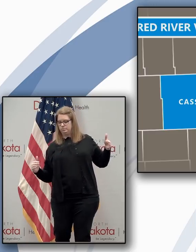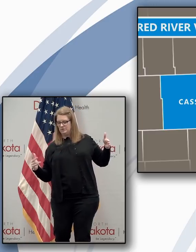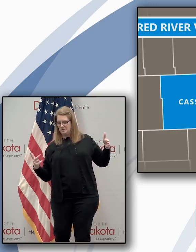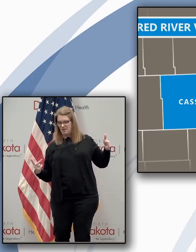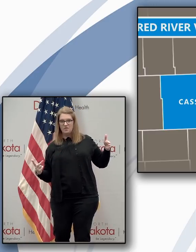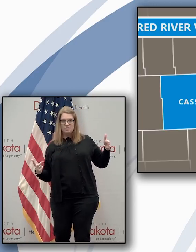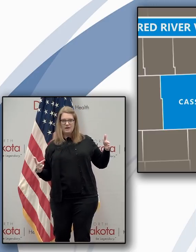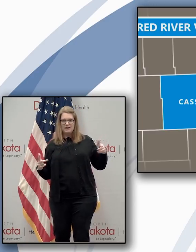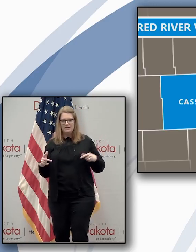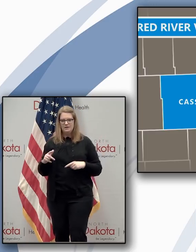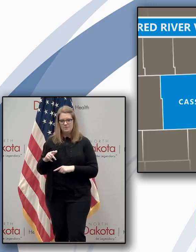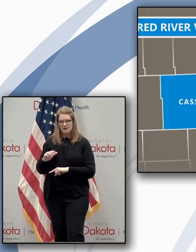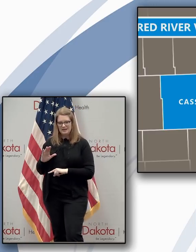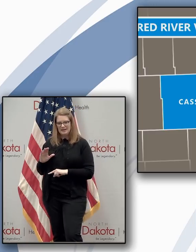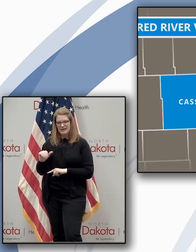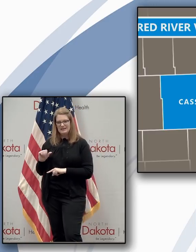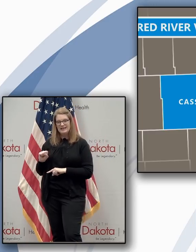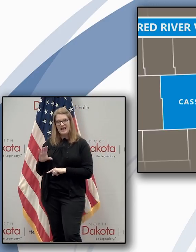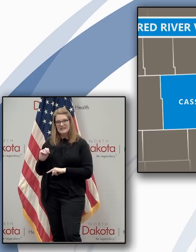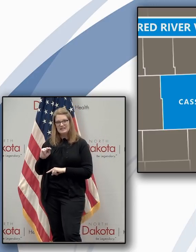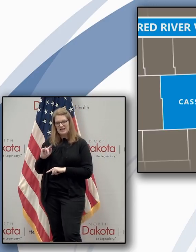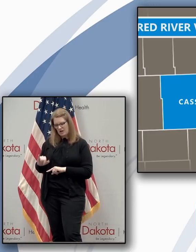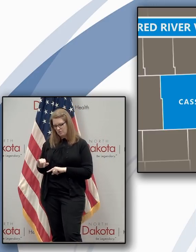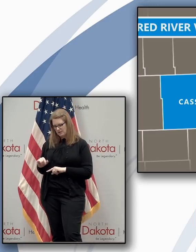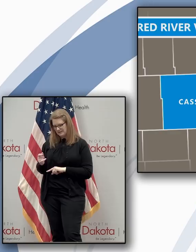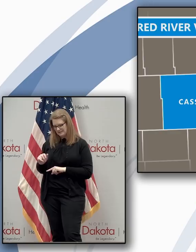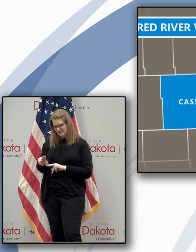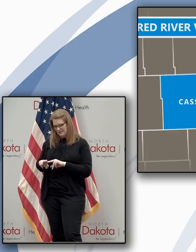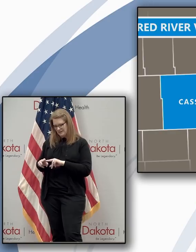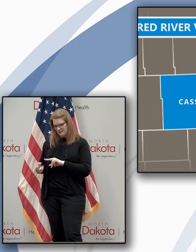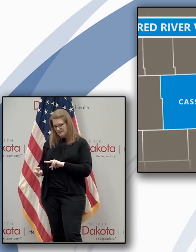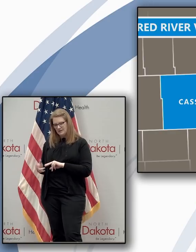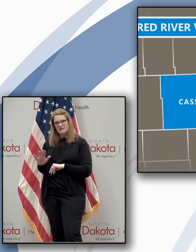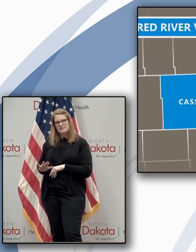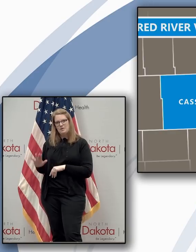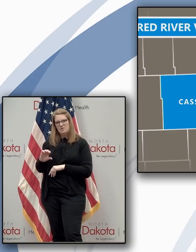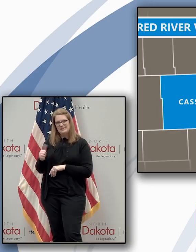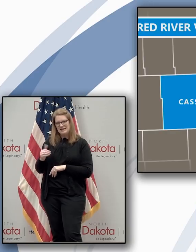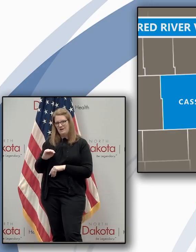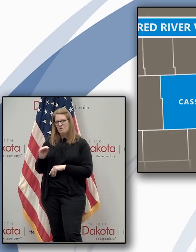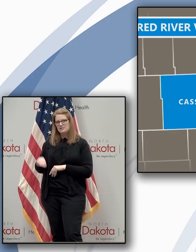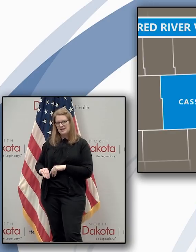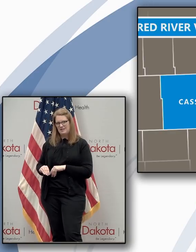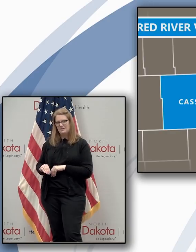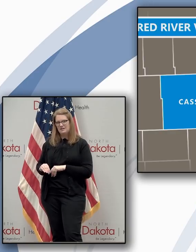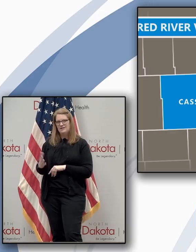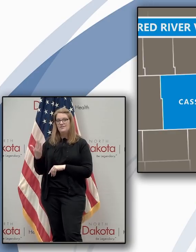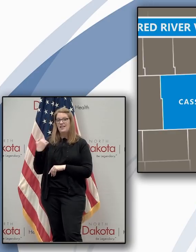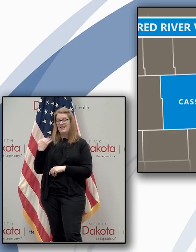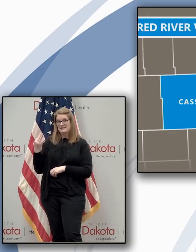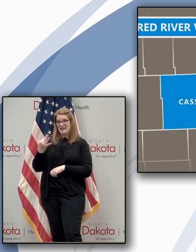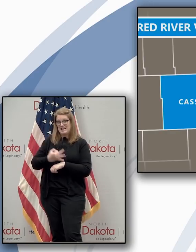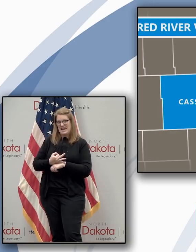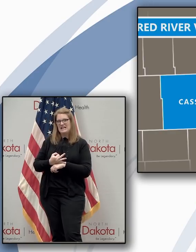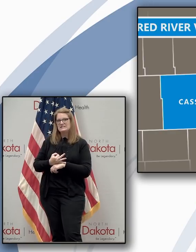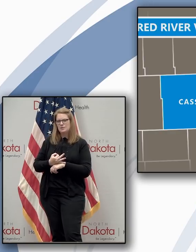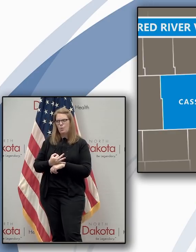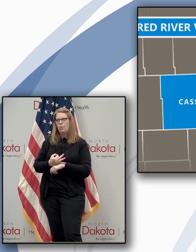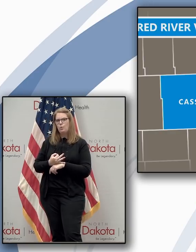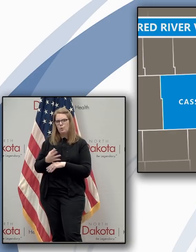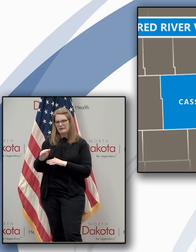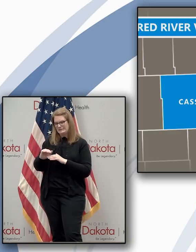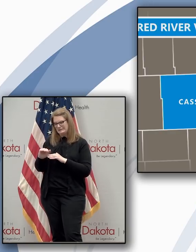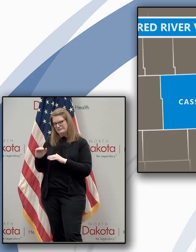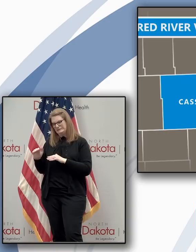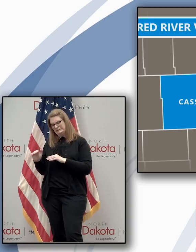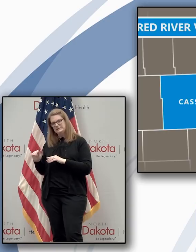3 in Cass County, we've seen a slight decline, but it's hovered around 10% over the last 9 days. And so,